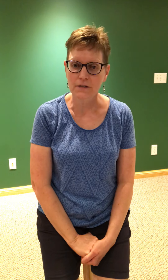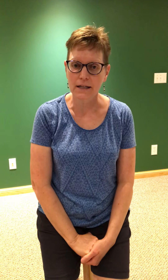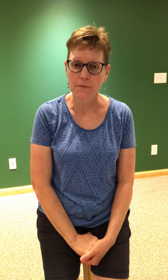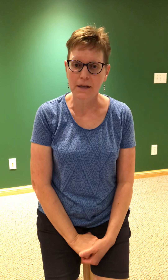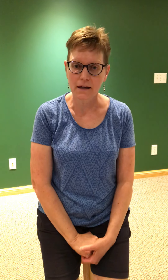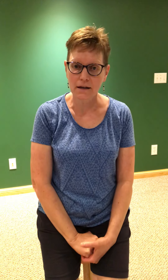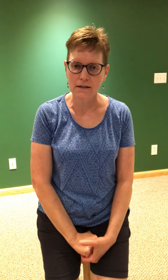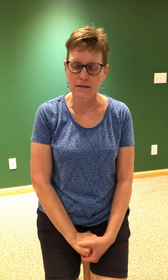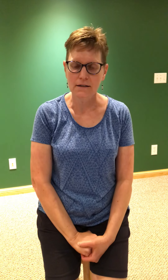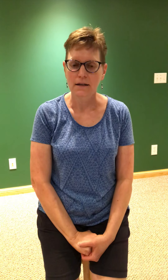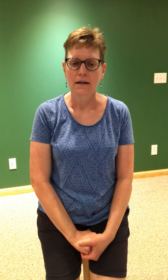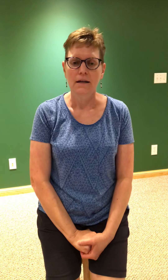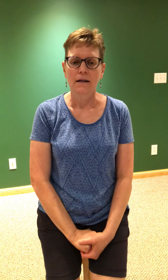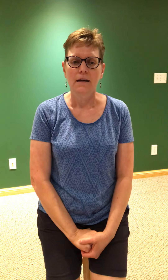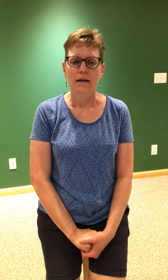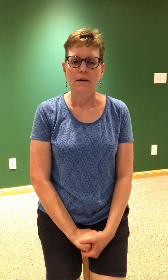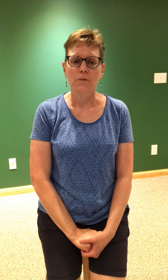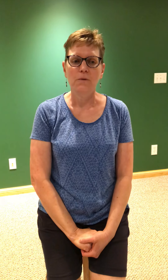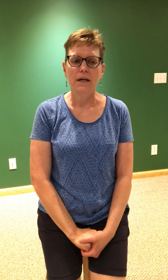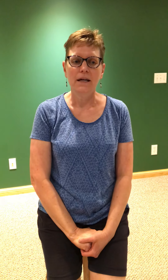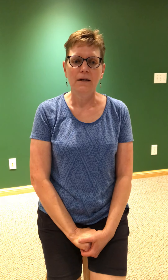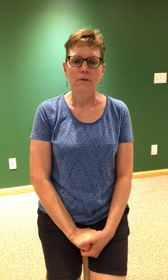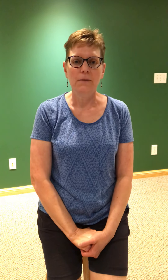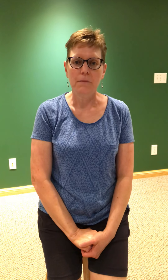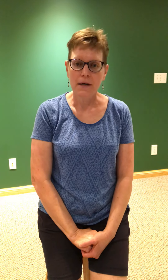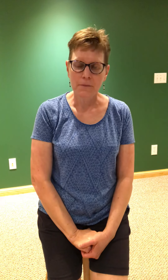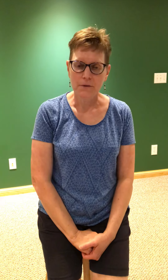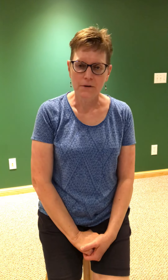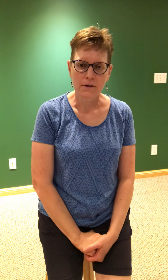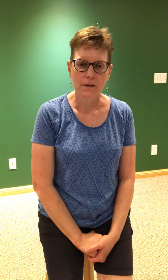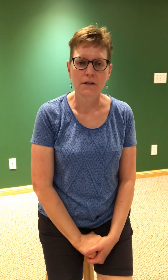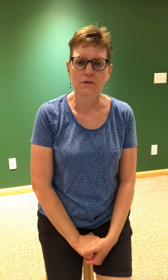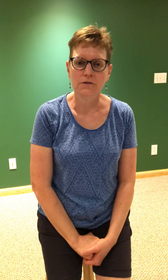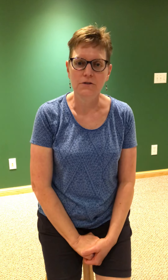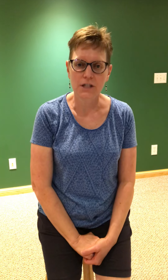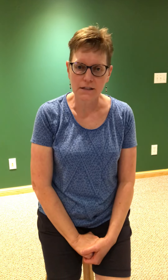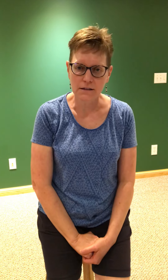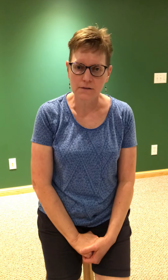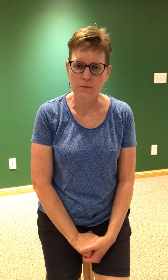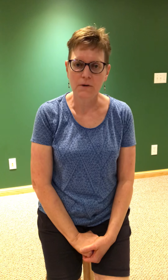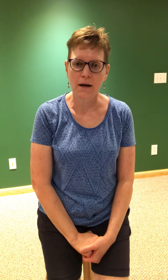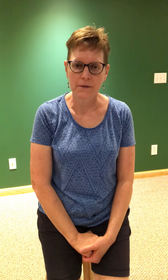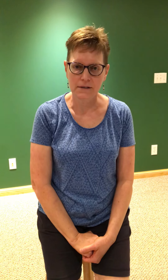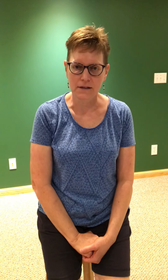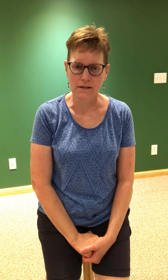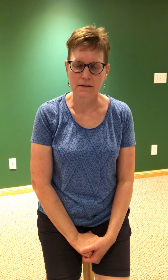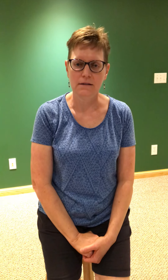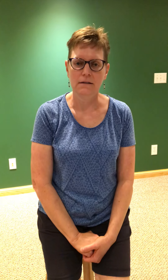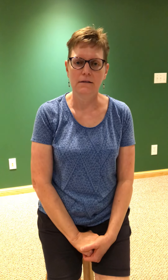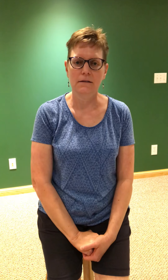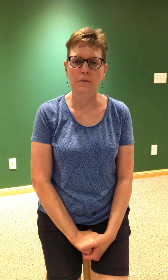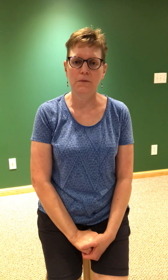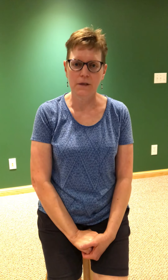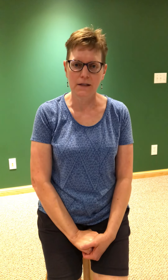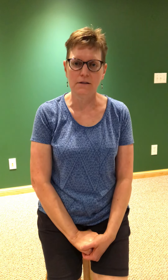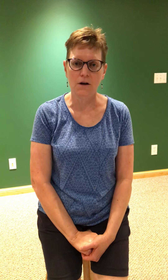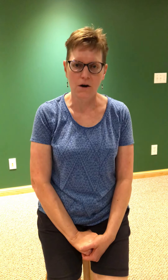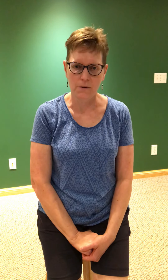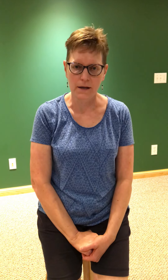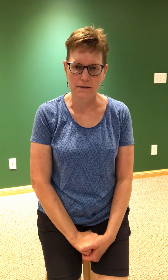comforting because we remember that Jesus promised us to be with us always.